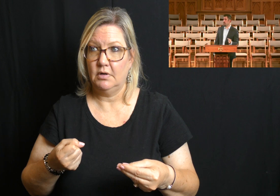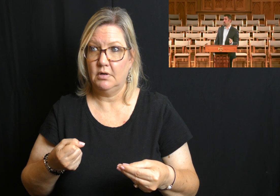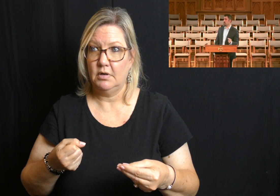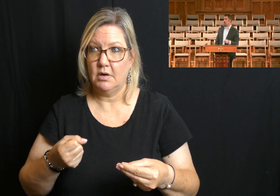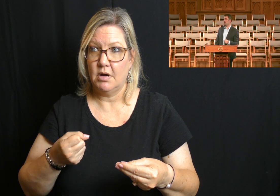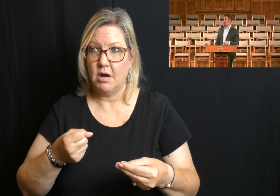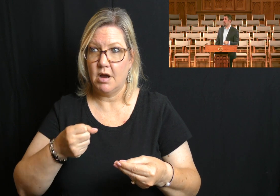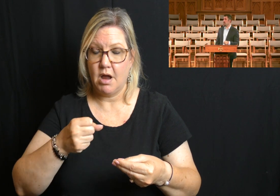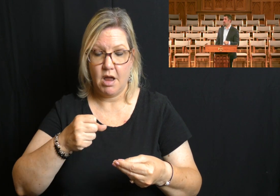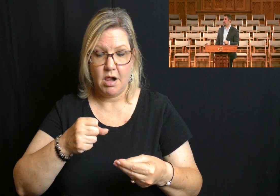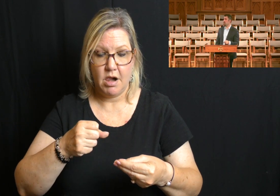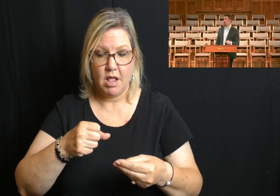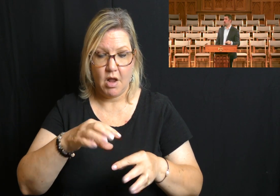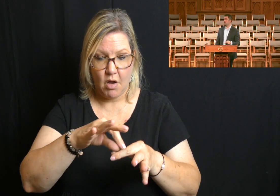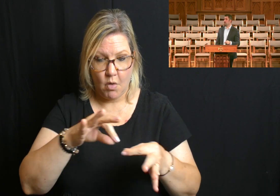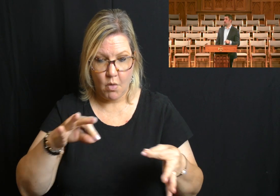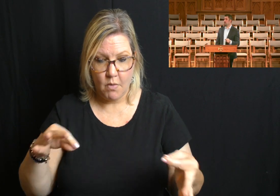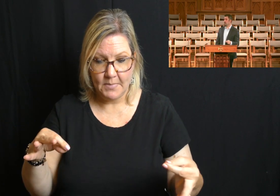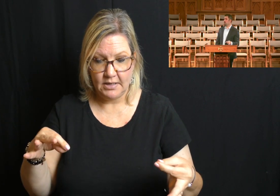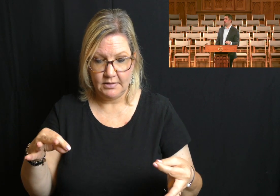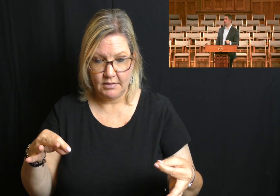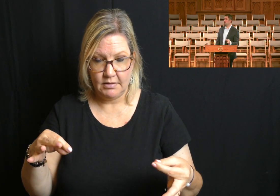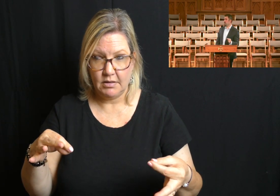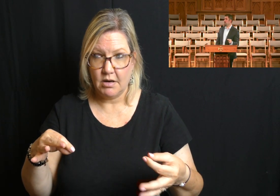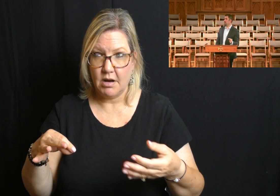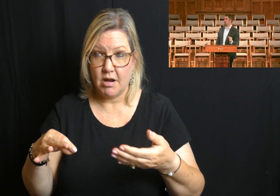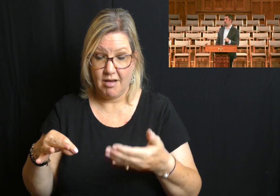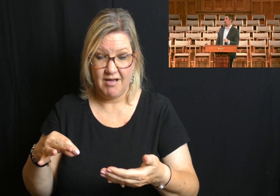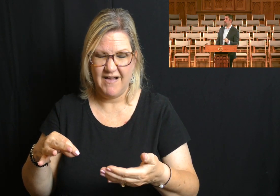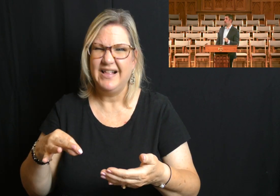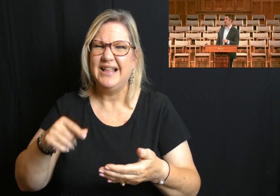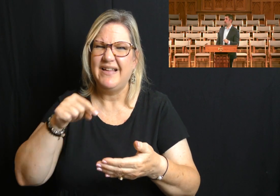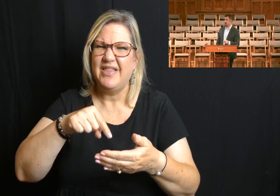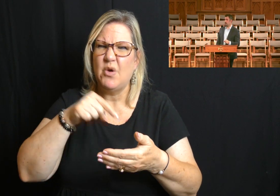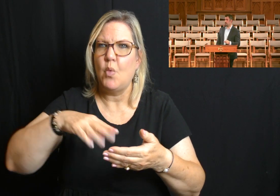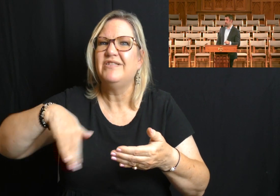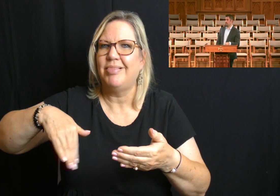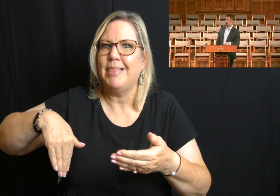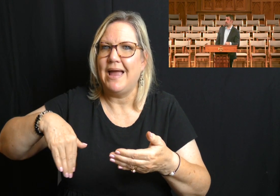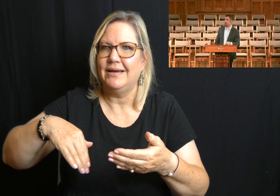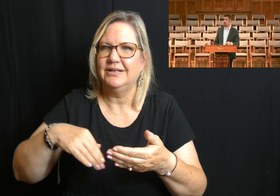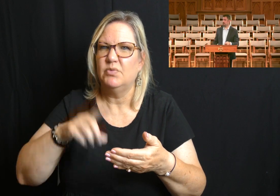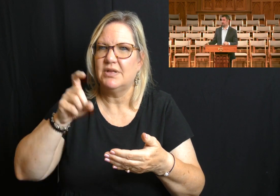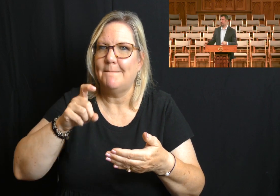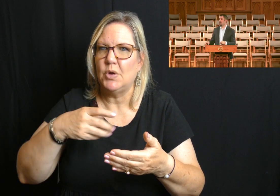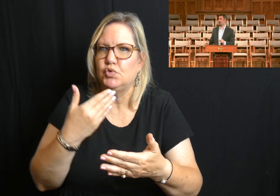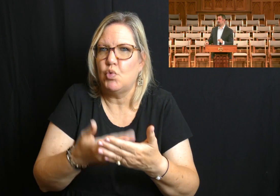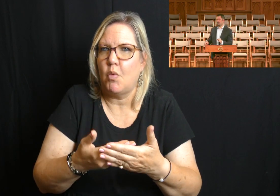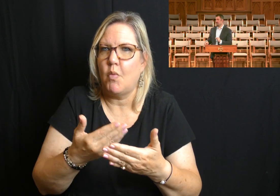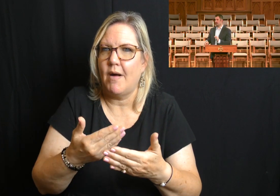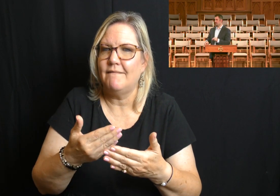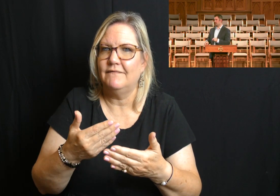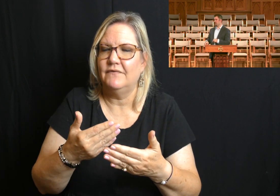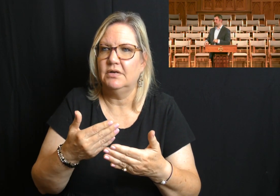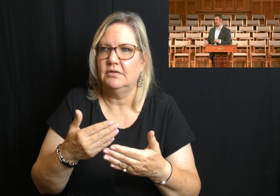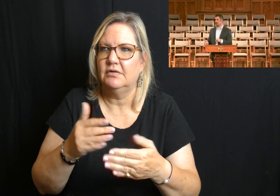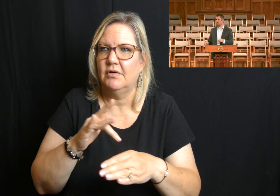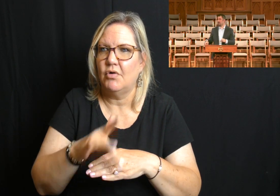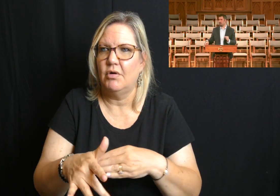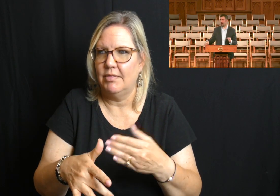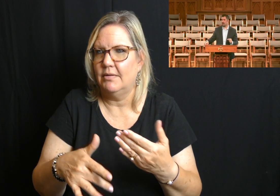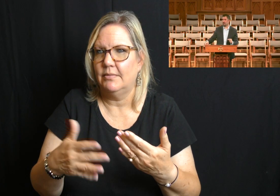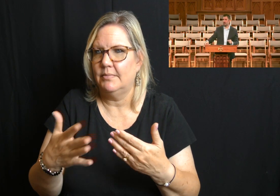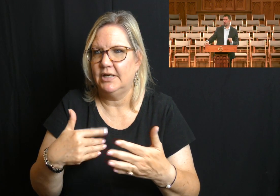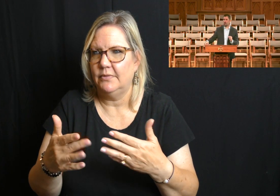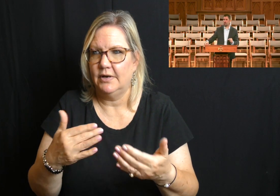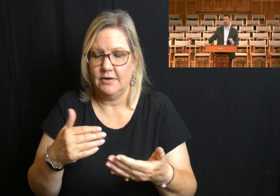was there at the right time. The mail service did us a solid that month. Not the mail service. It